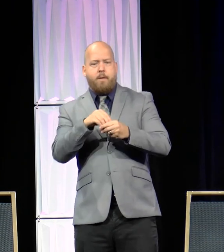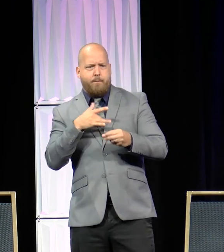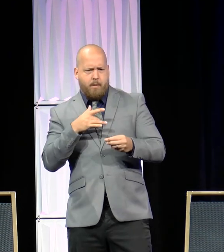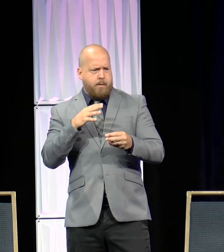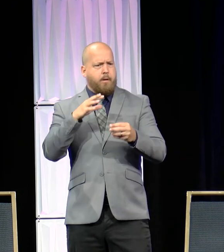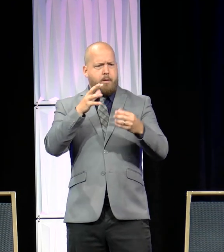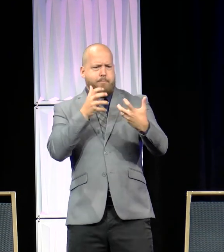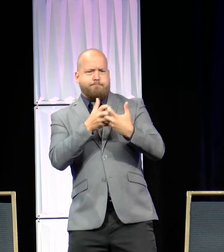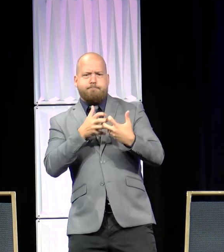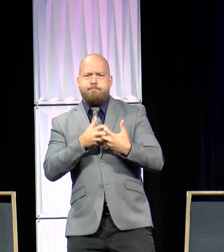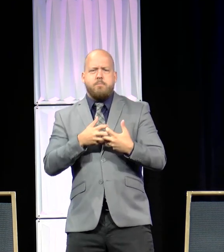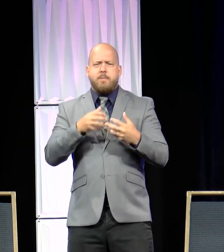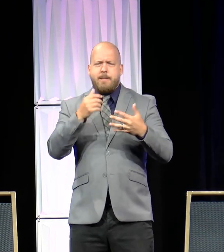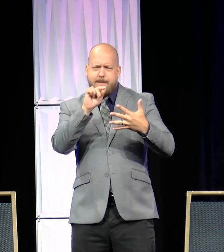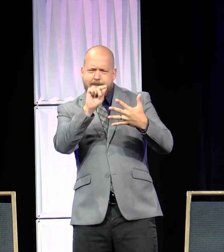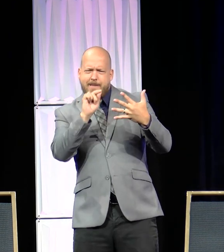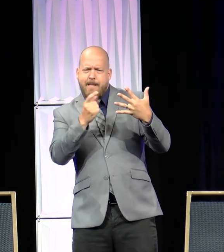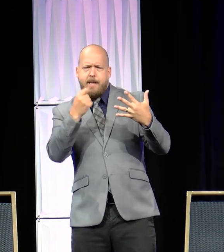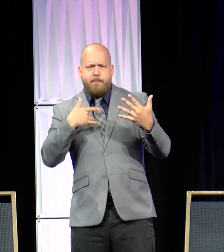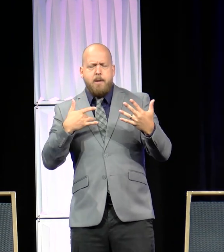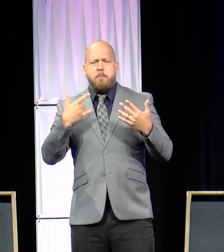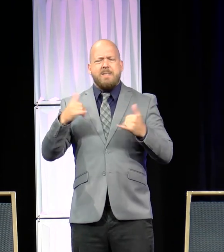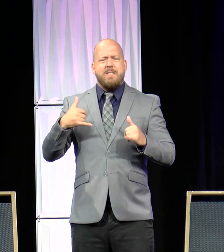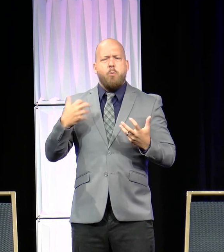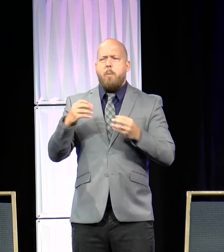just hang in there.